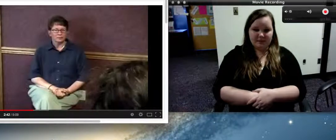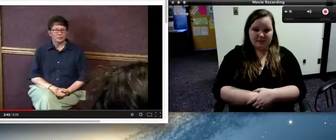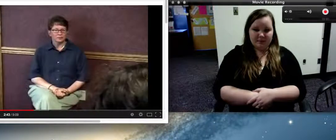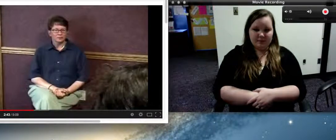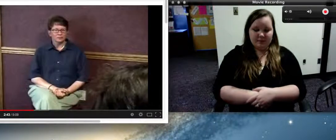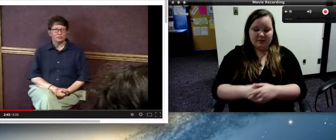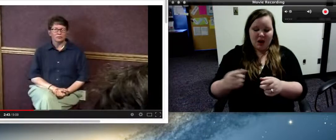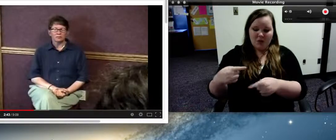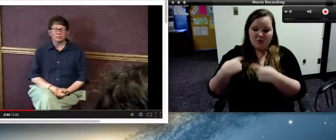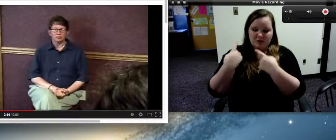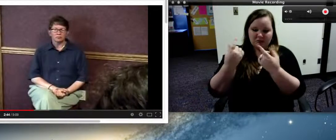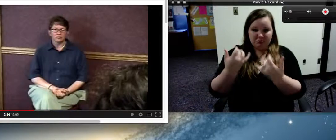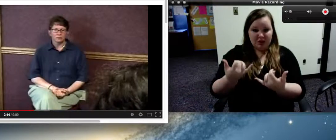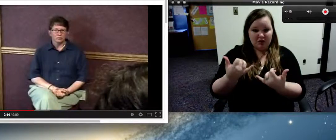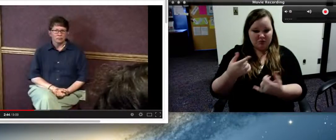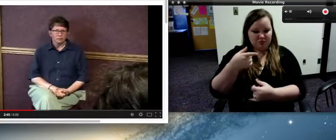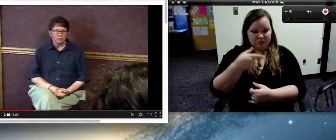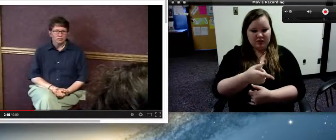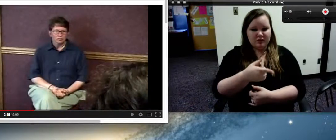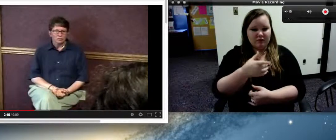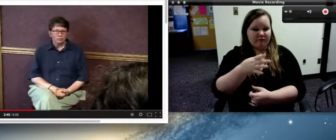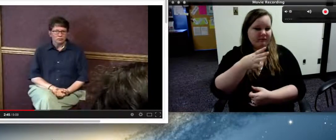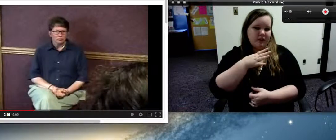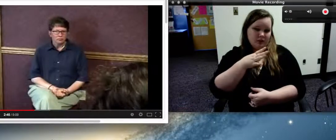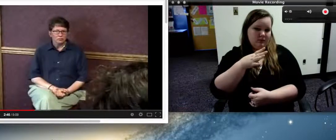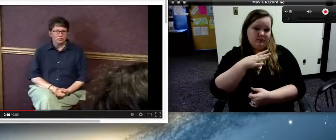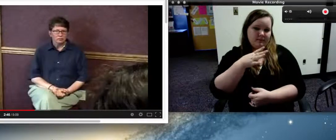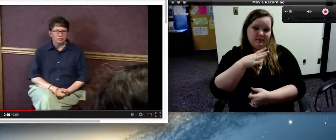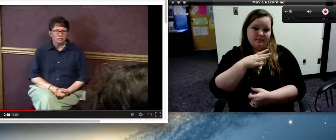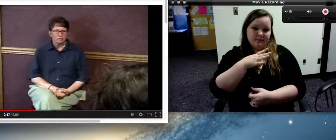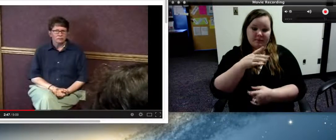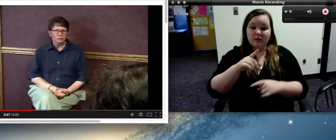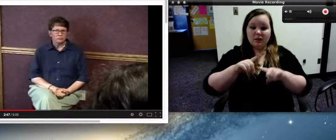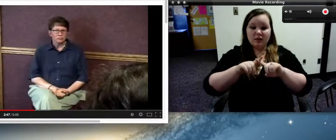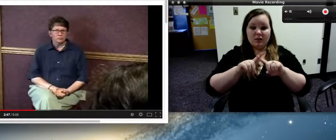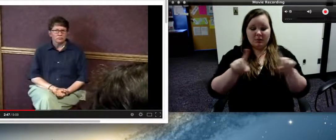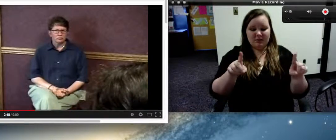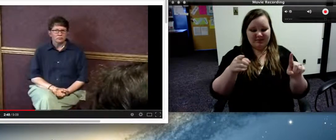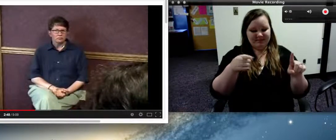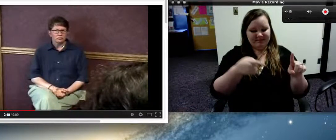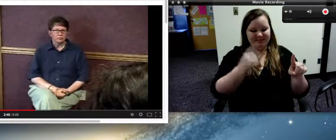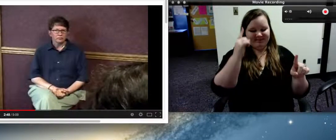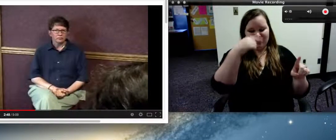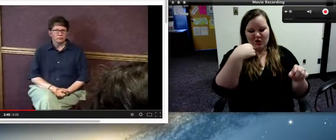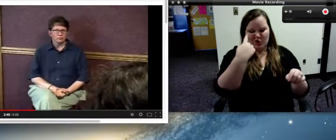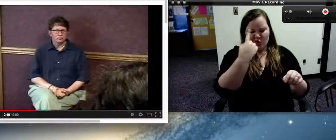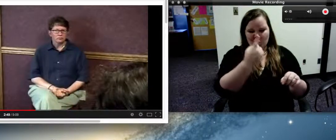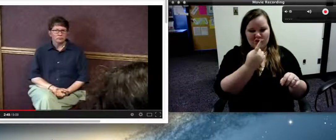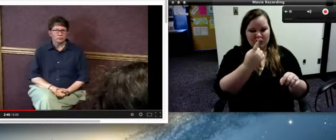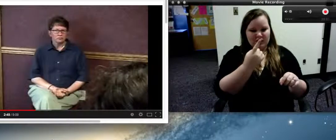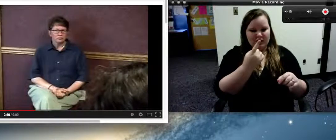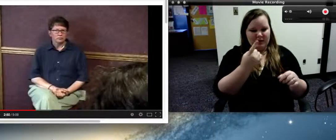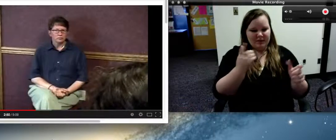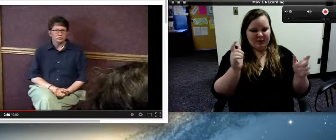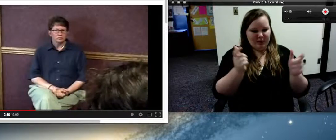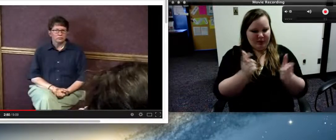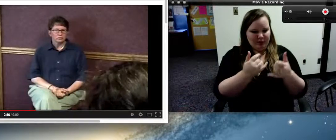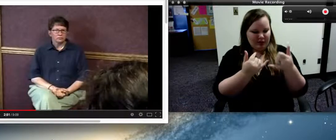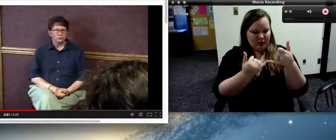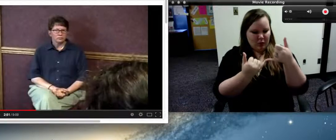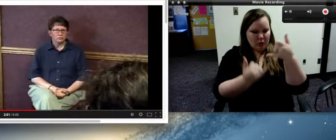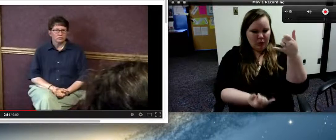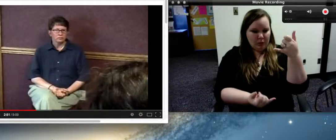Well, up to now, he's been fine, but he just looks thinner to me. I know the last time I